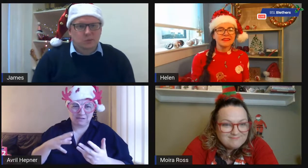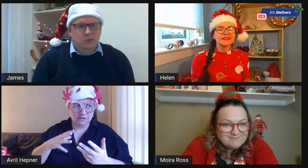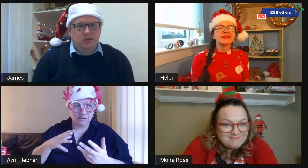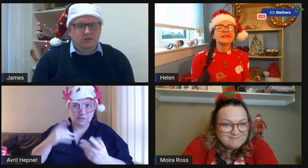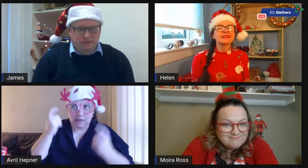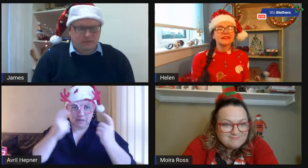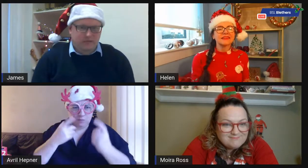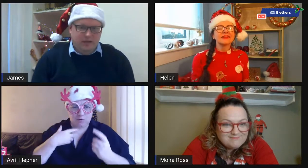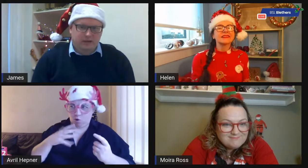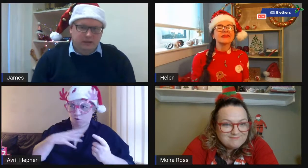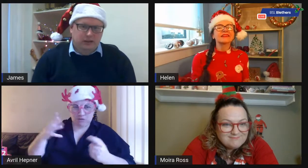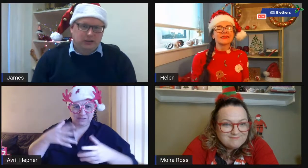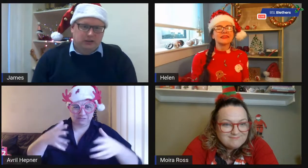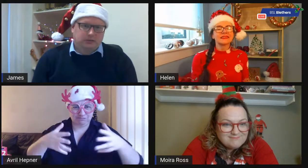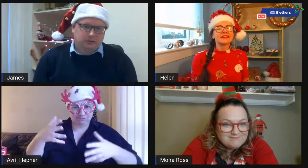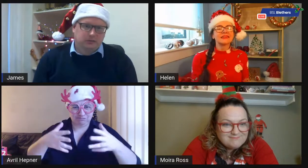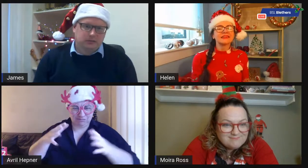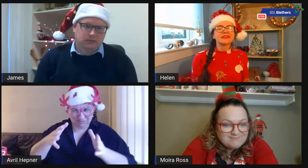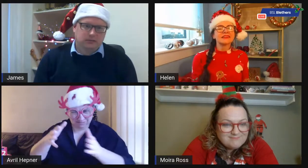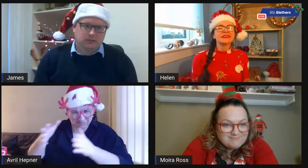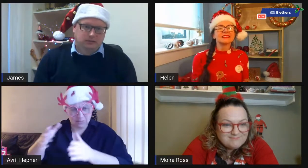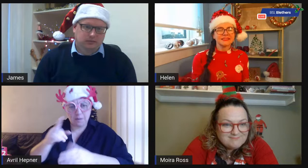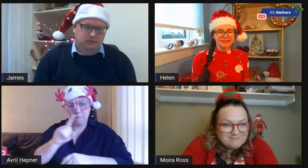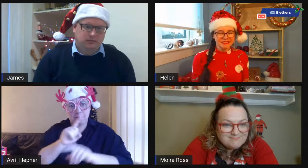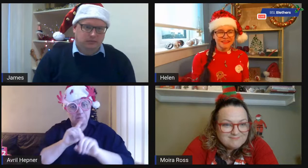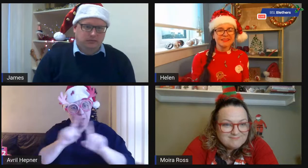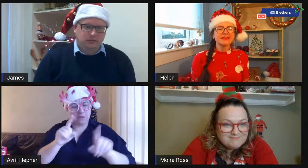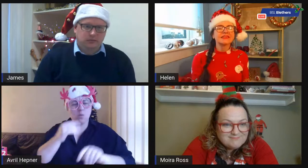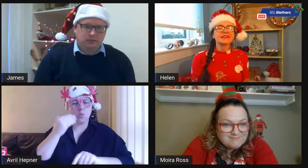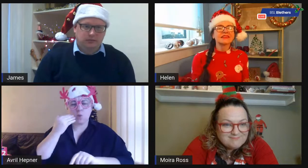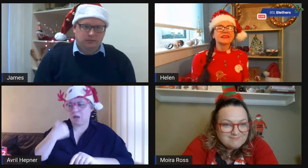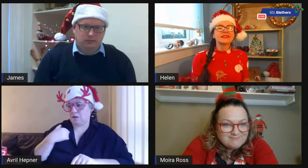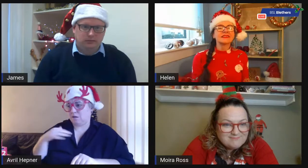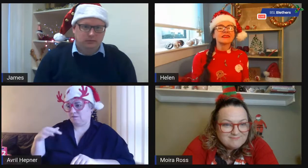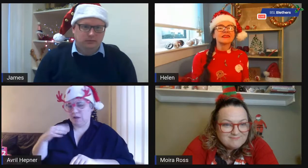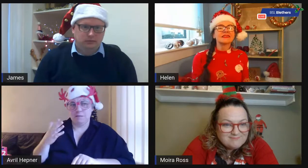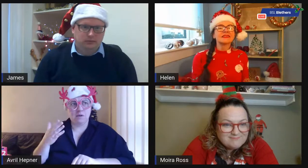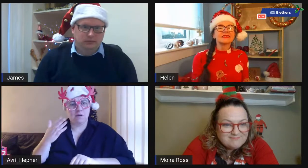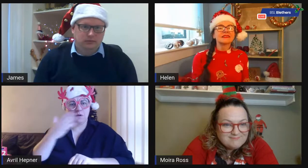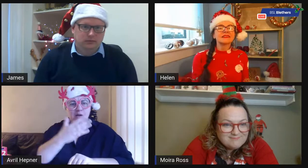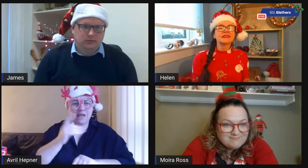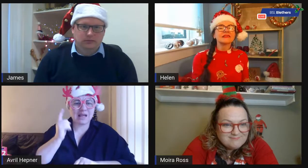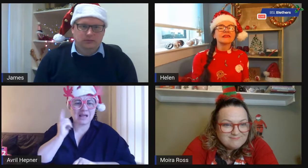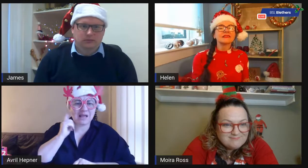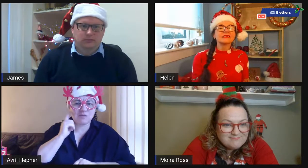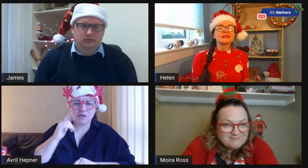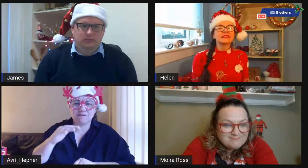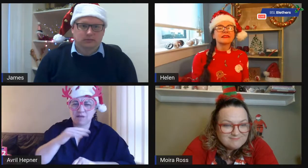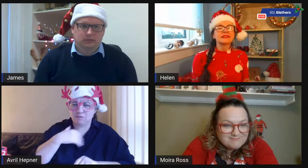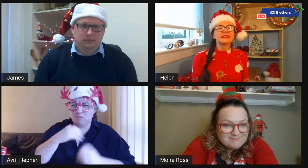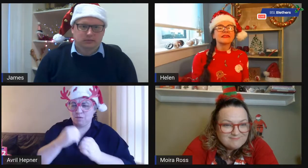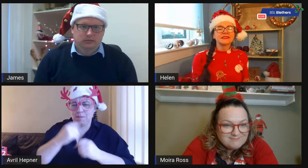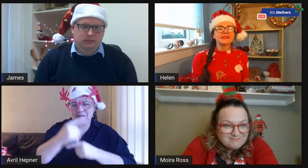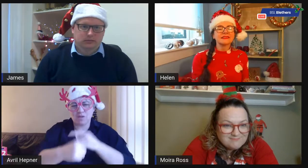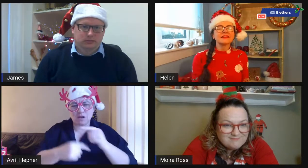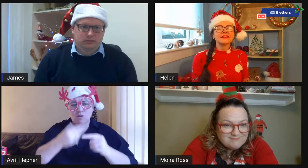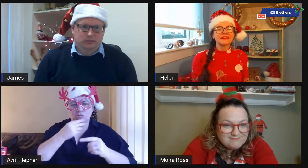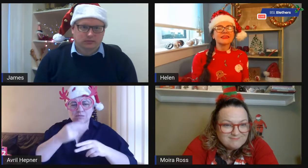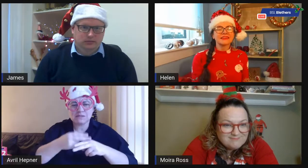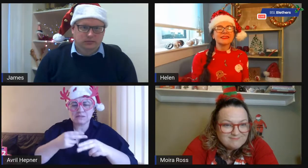Yeah, I mean, obviously, I came from a deaf family, so we all signed. But I remember when we went to